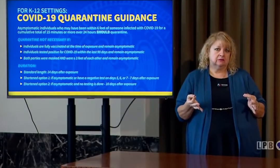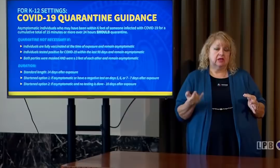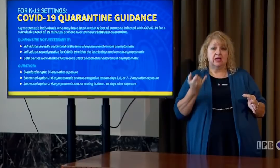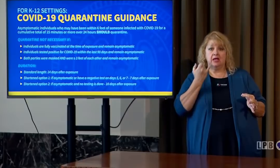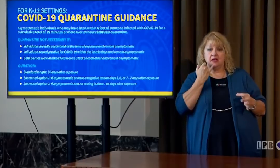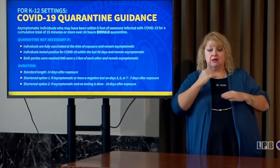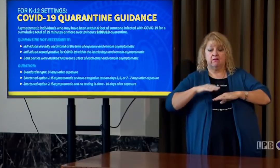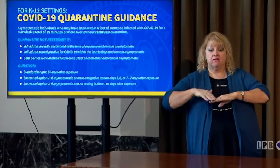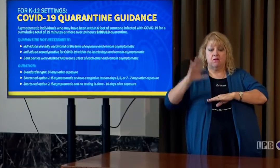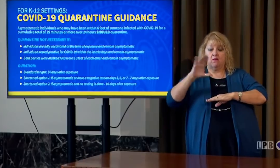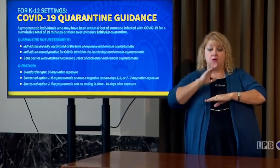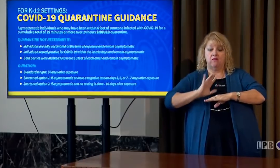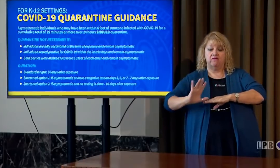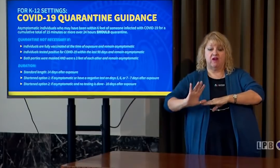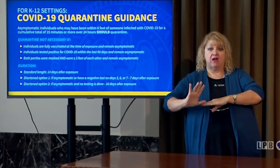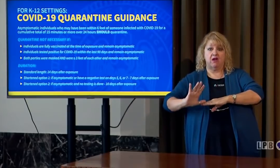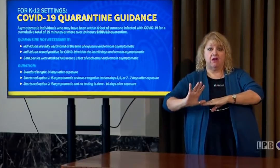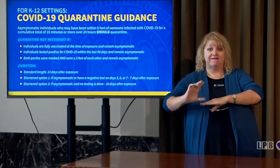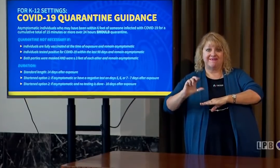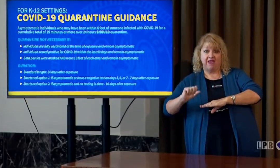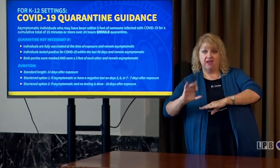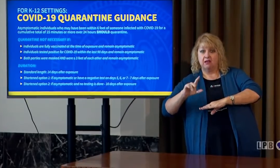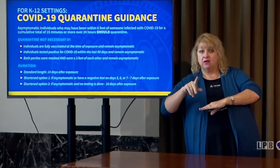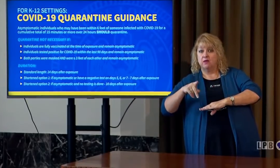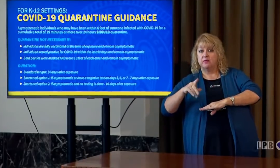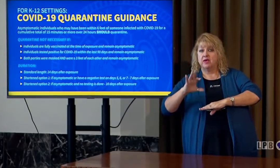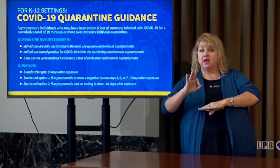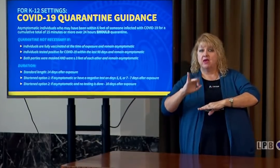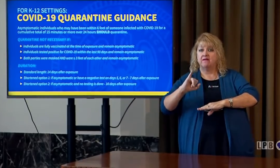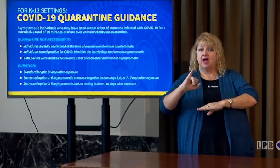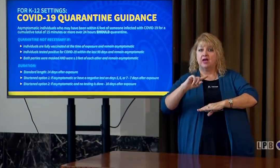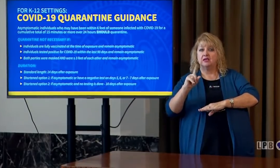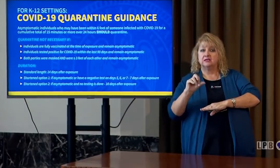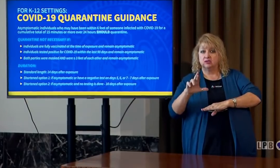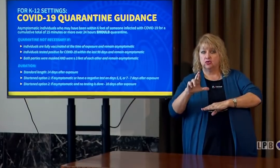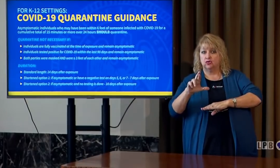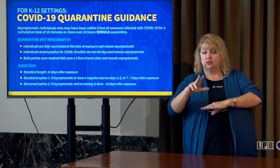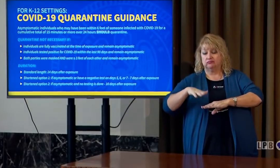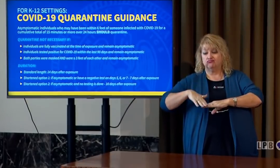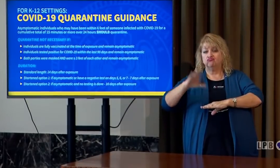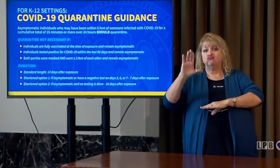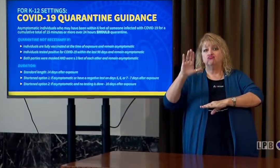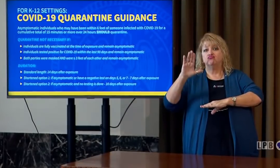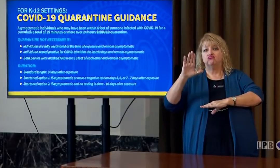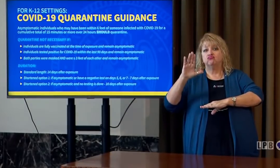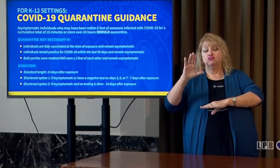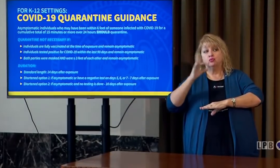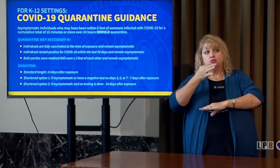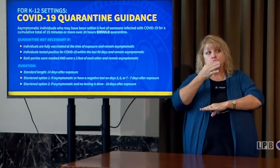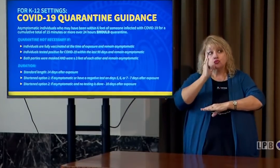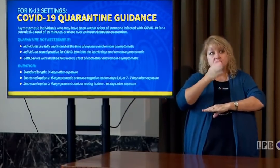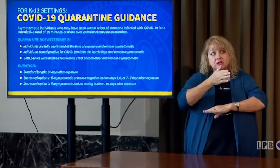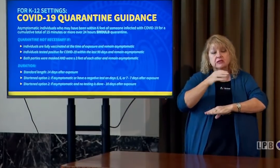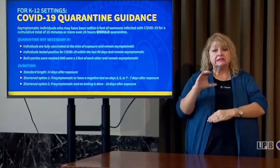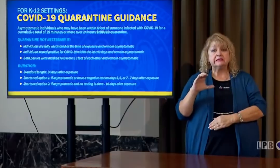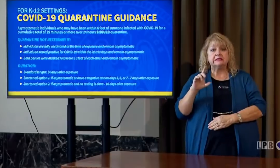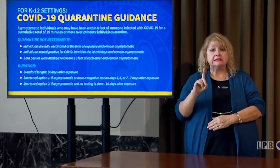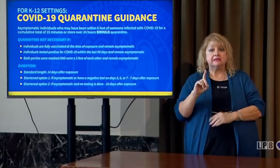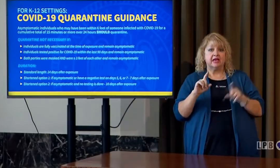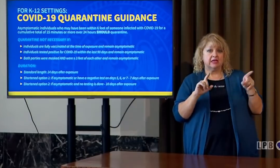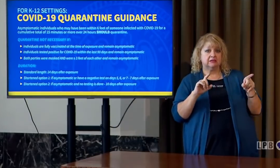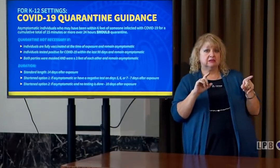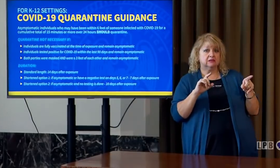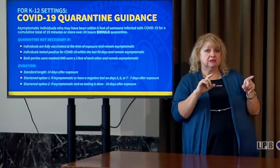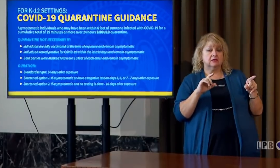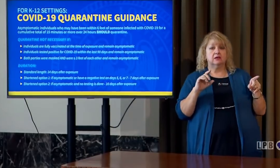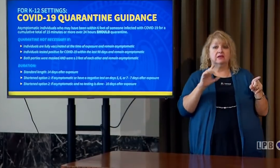whether or not to authorize the Pfizer vaccine in children down to the age of 5 in the coming days. The CDC Advisory Committee is